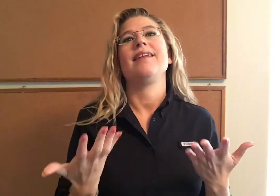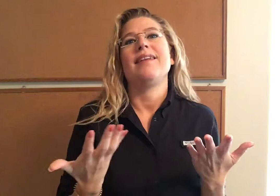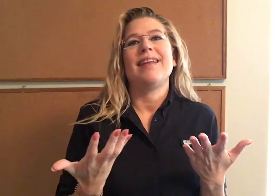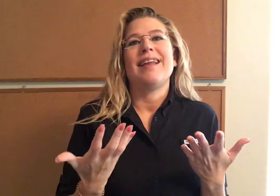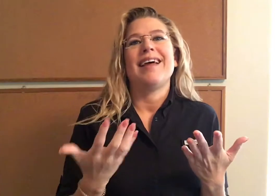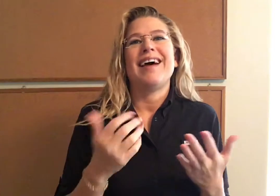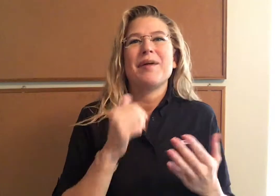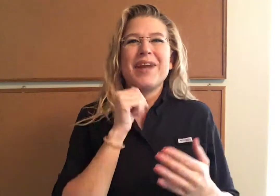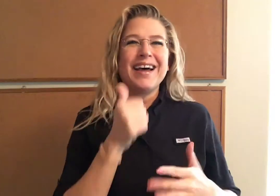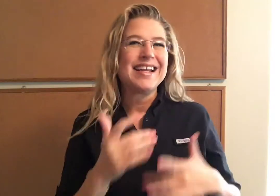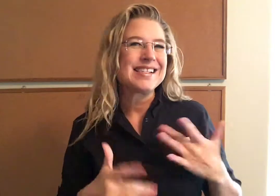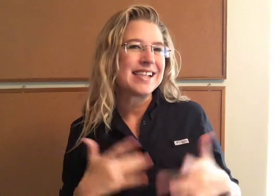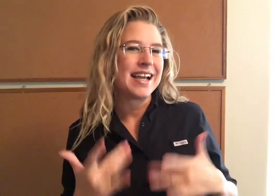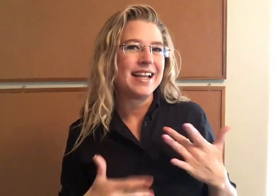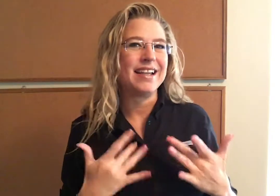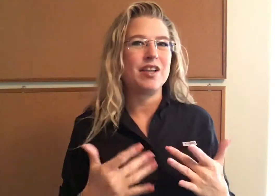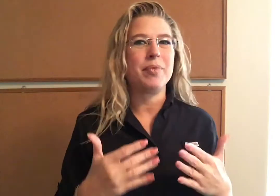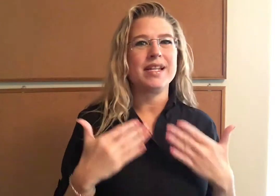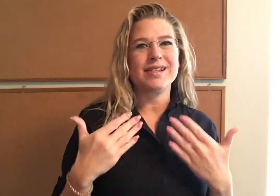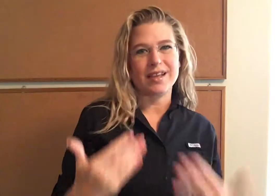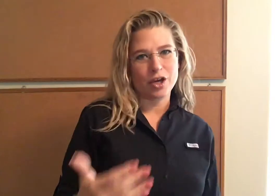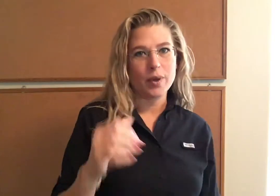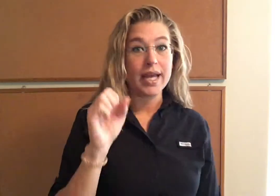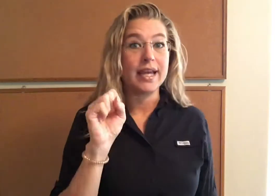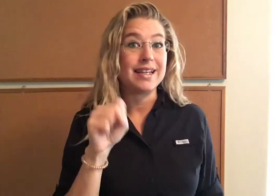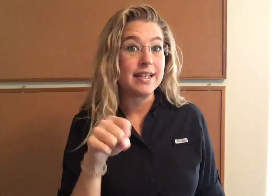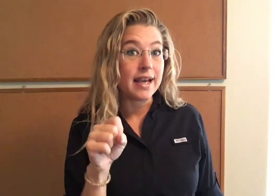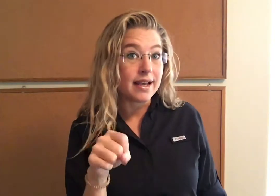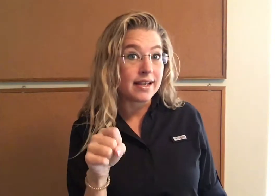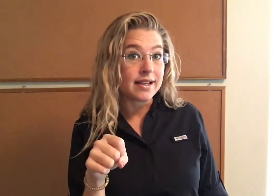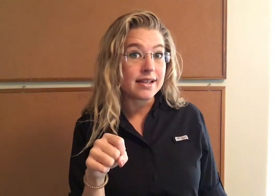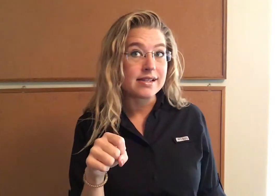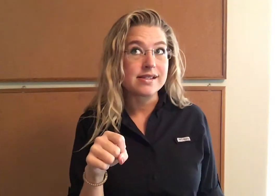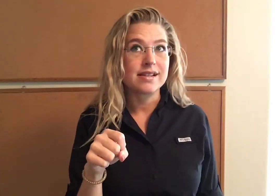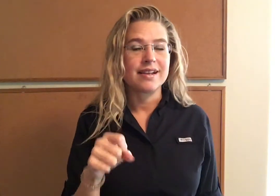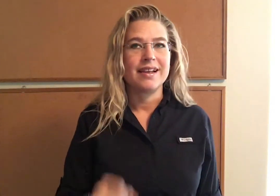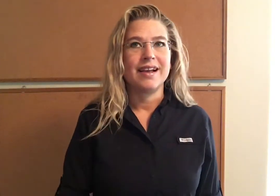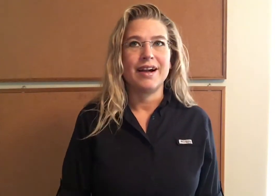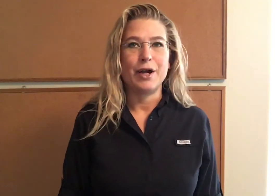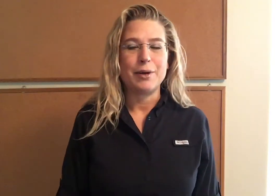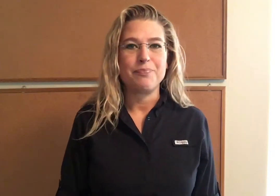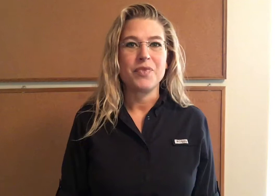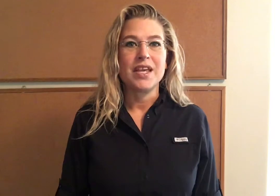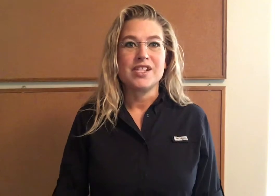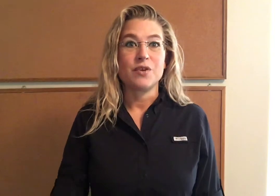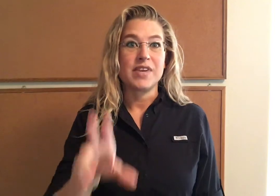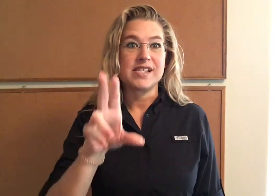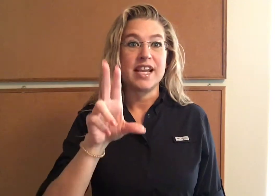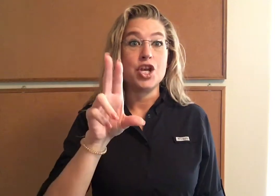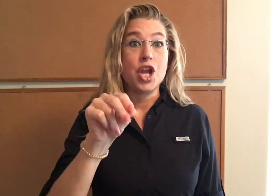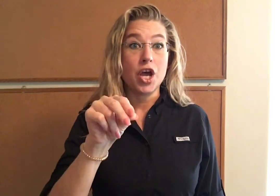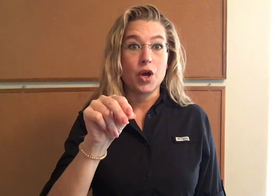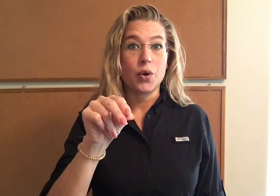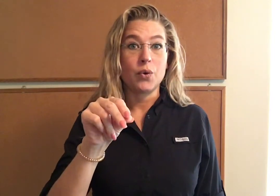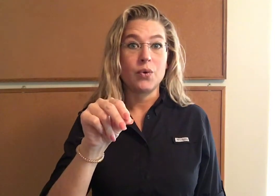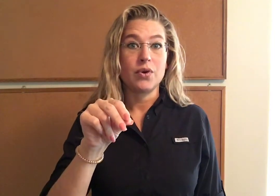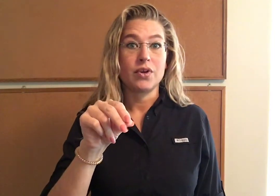then I'm not excited, but it's like a go ahead yes. So if I say no,